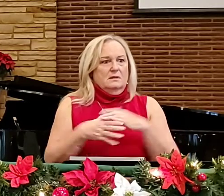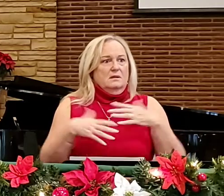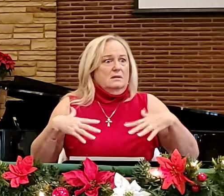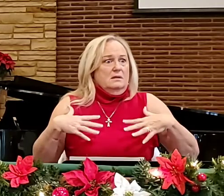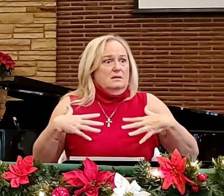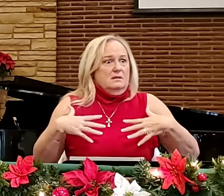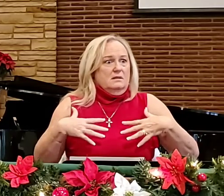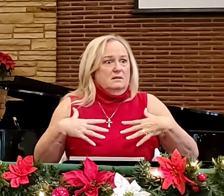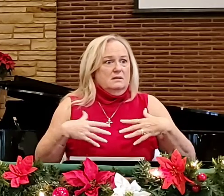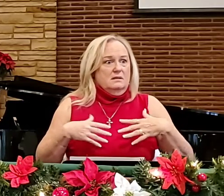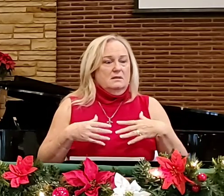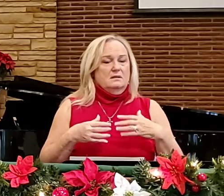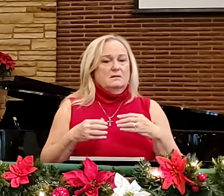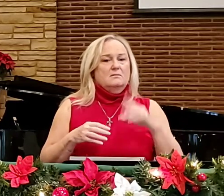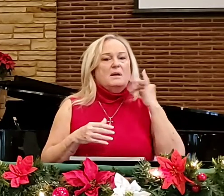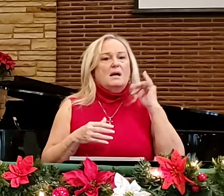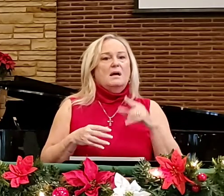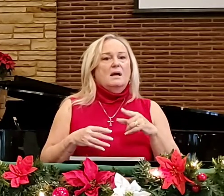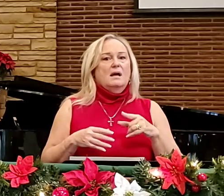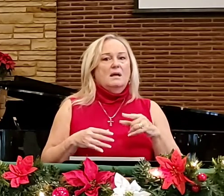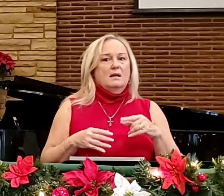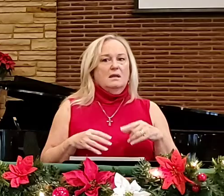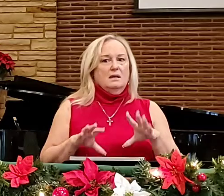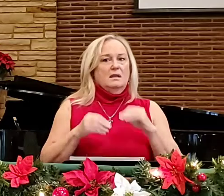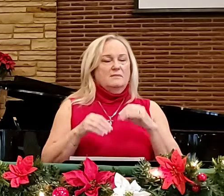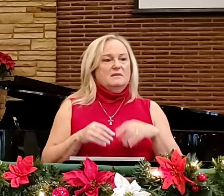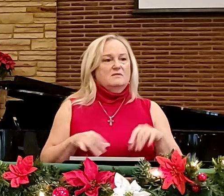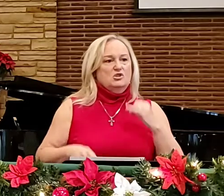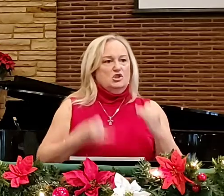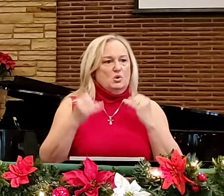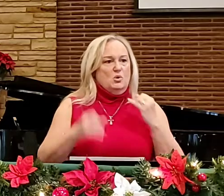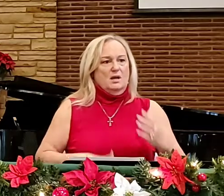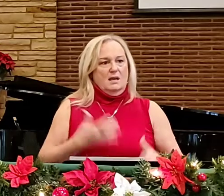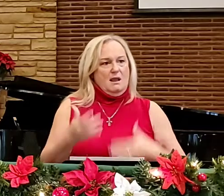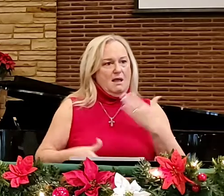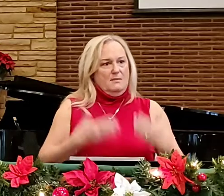terrified by claims of joy and gladness,